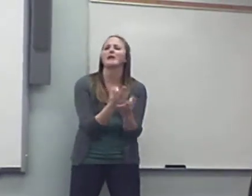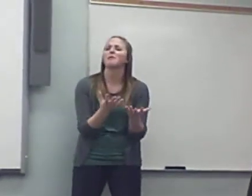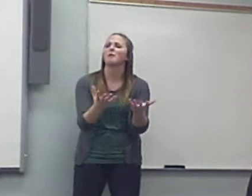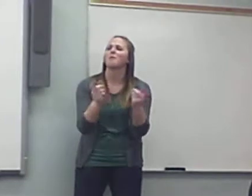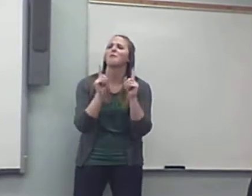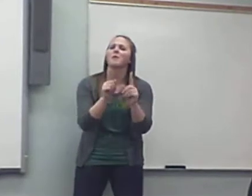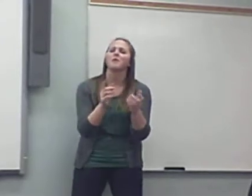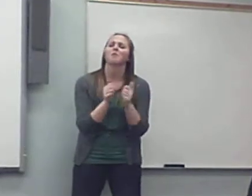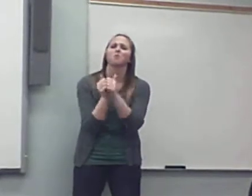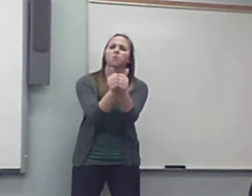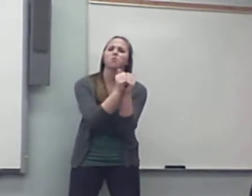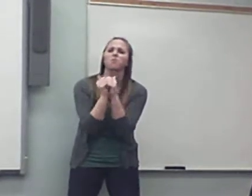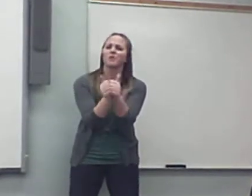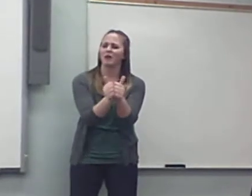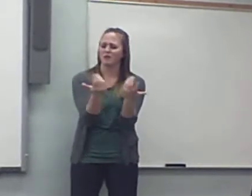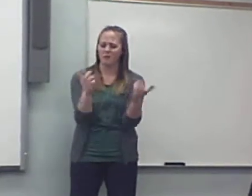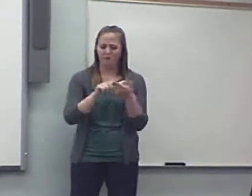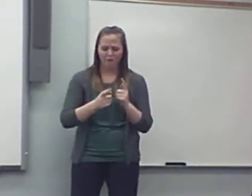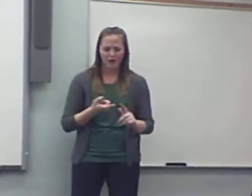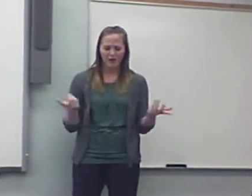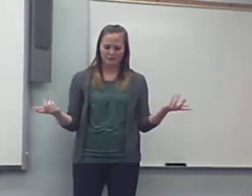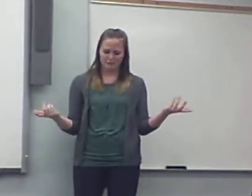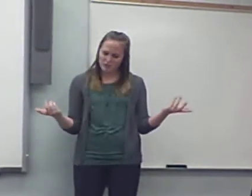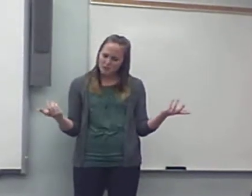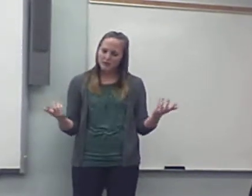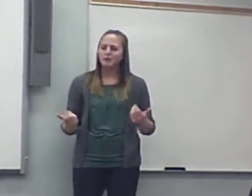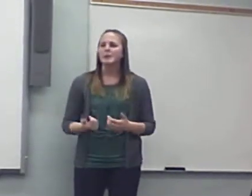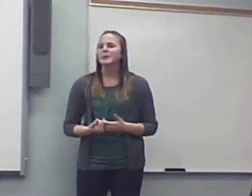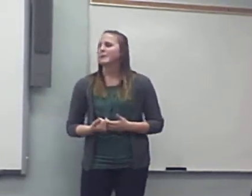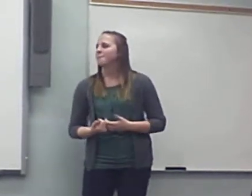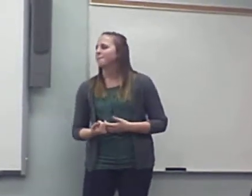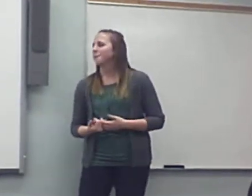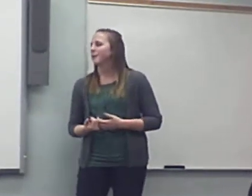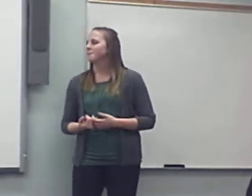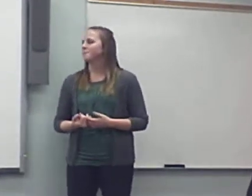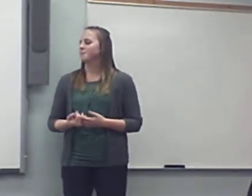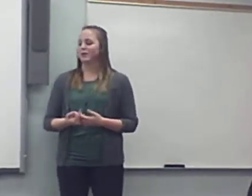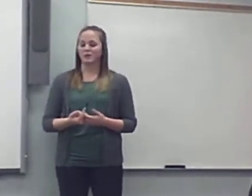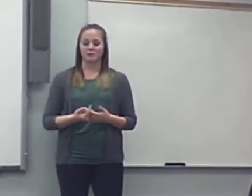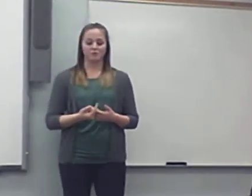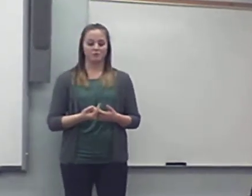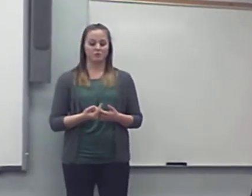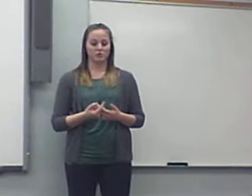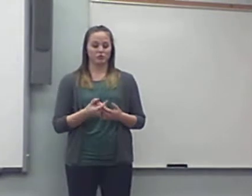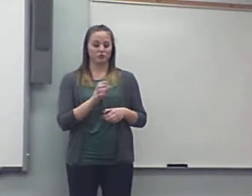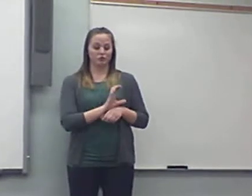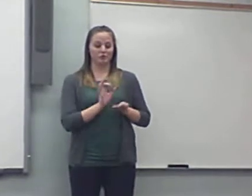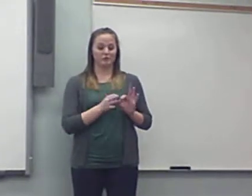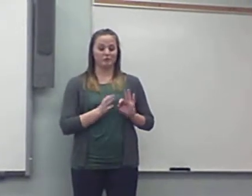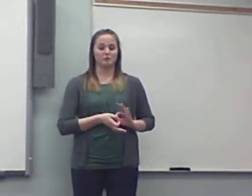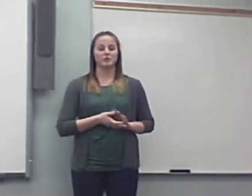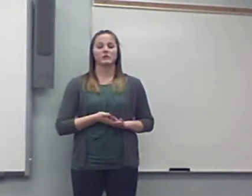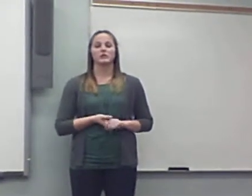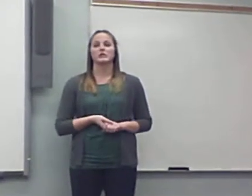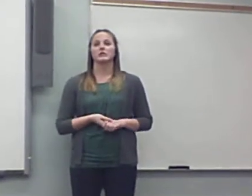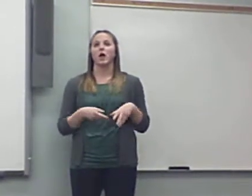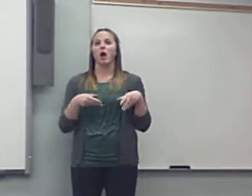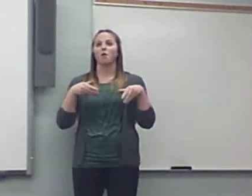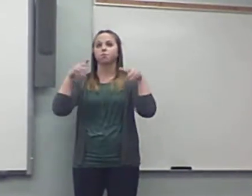in. But they do find the concept of interpreting in a church overwhelming, believe it or not. Yet those interpreters were the